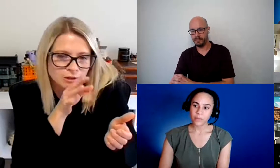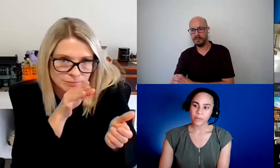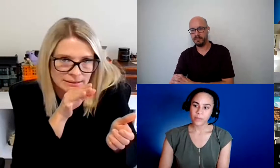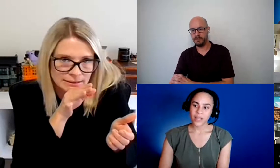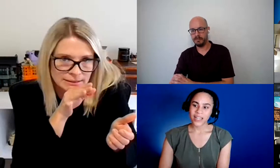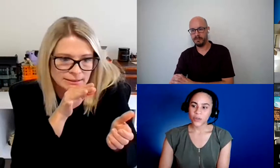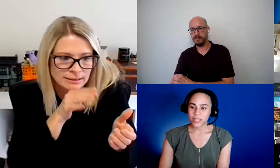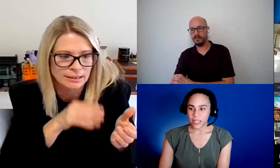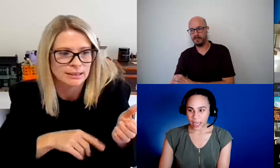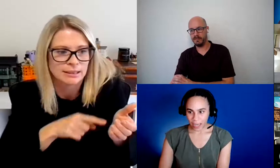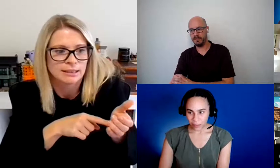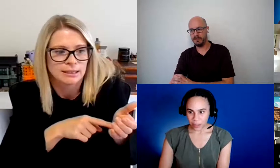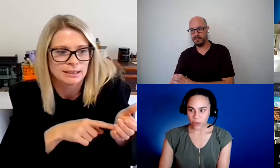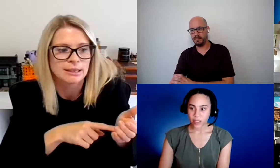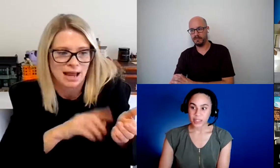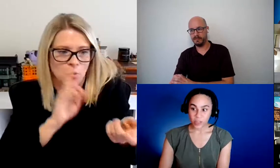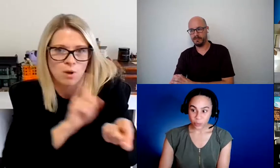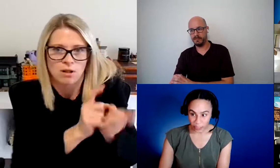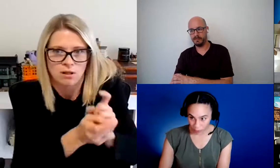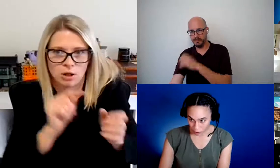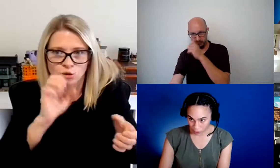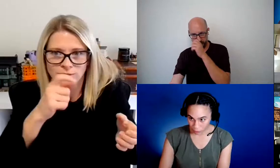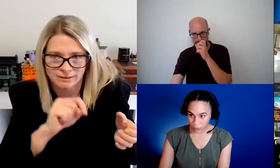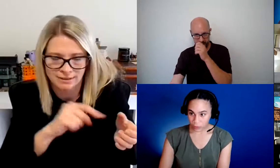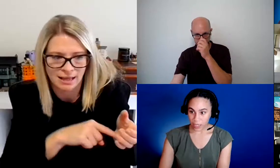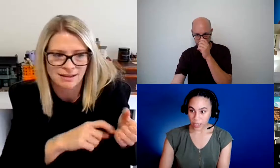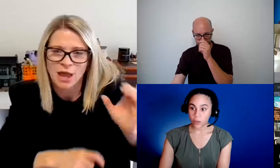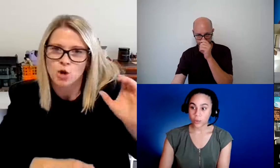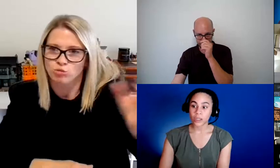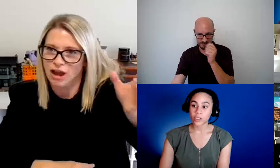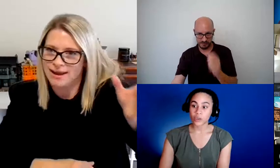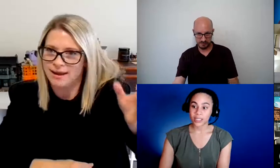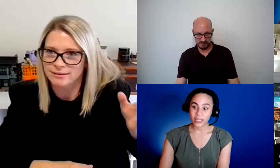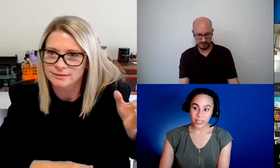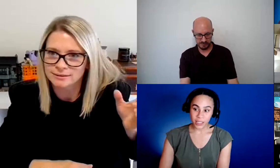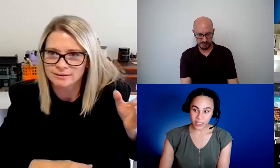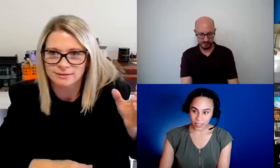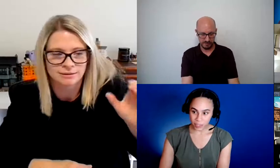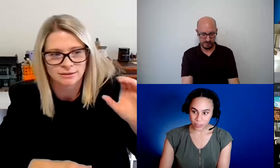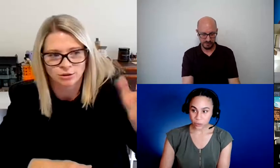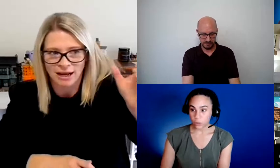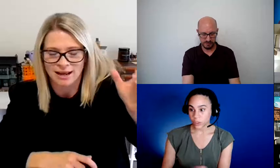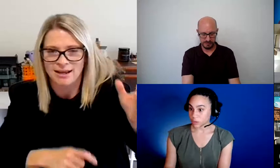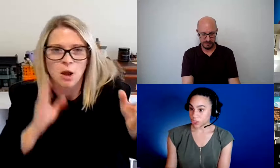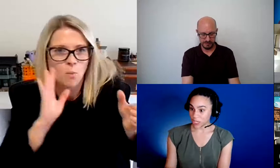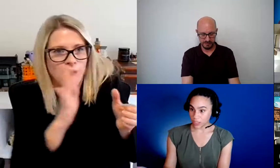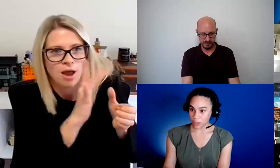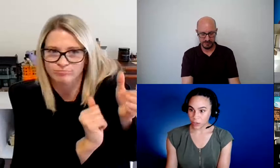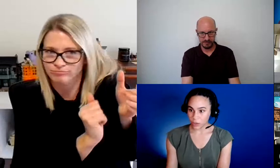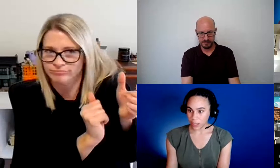I know it's an app that you can speak to your phone and it will translate it to text. Once you shake the screen,